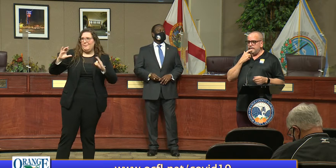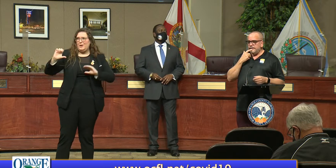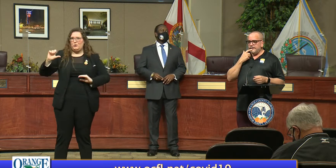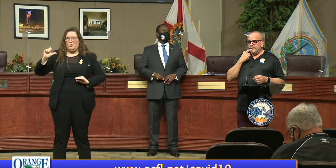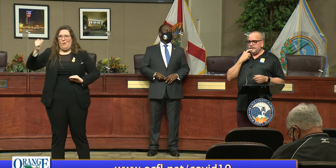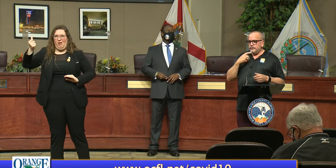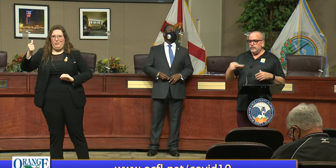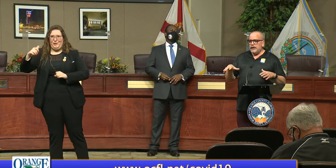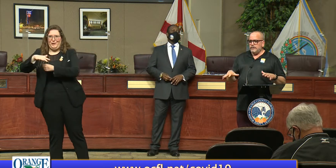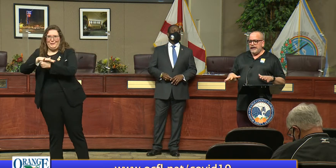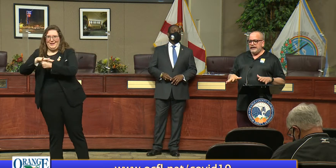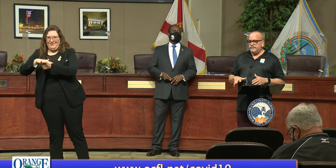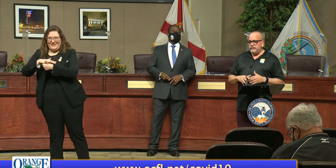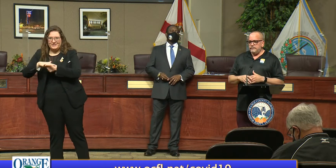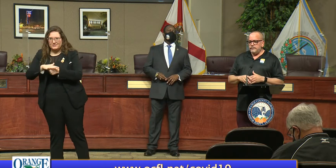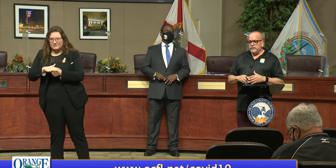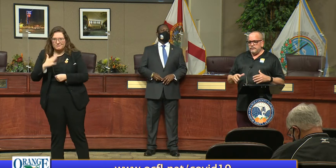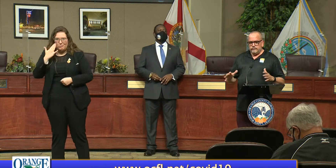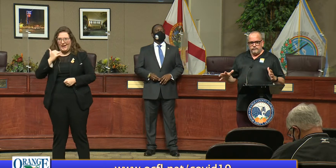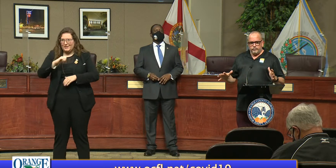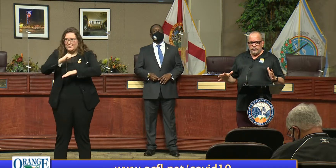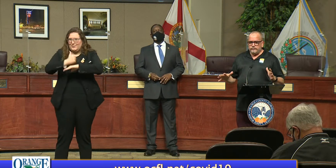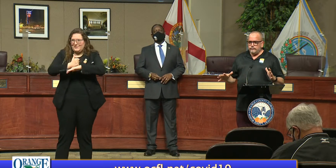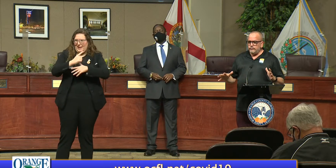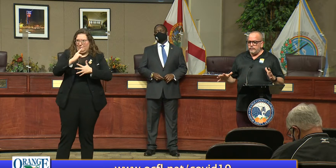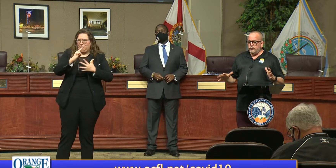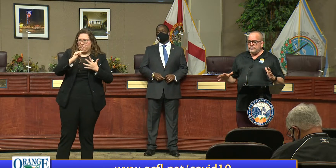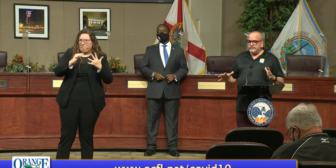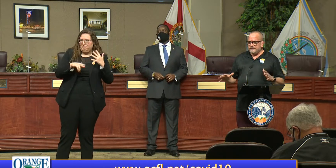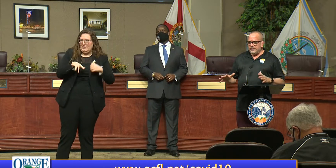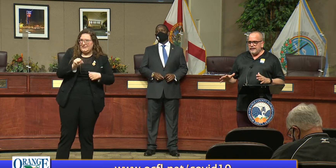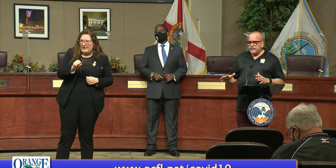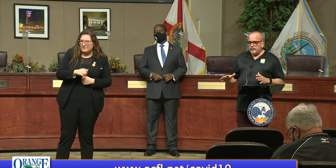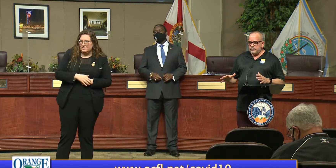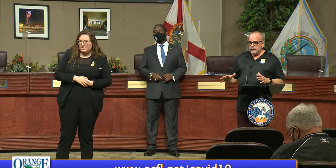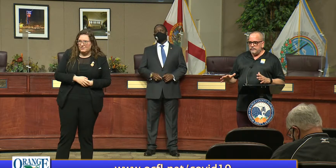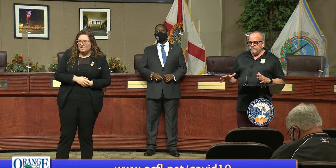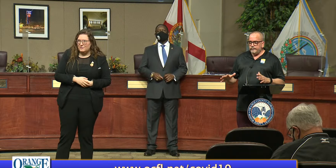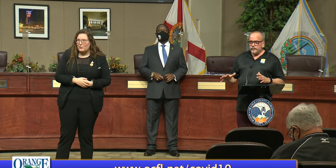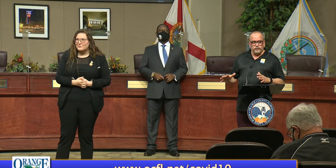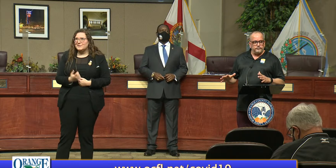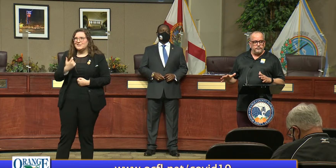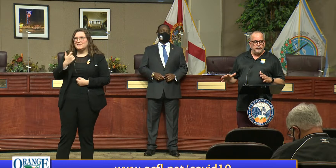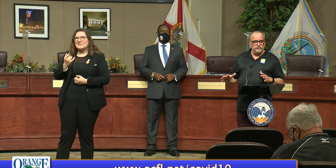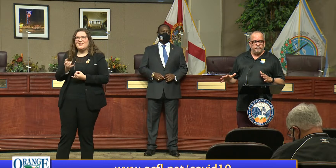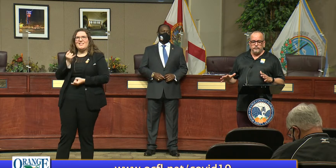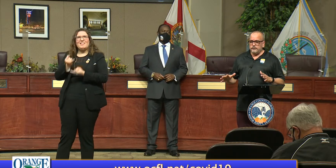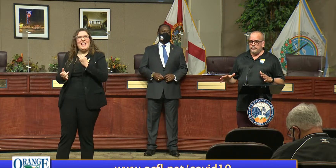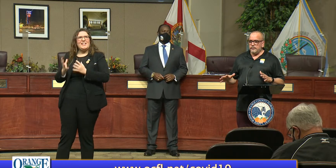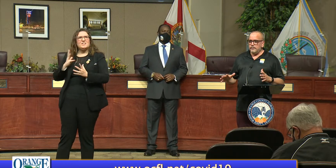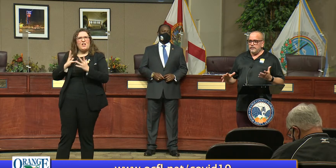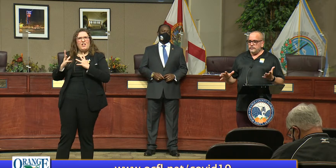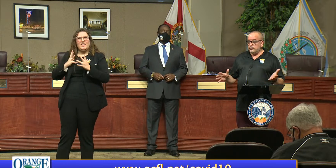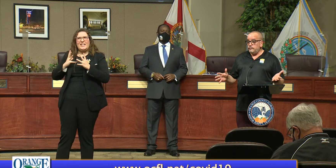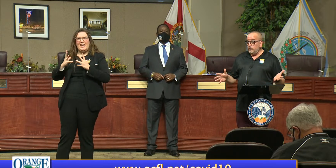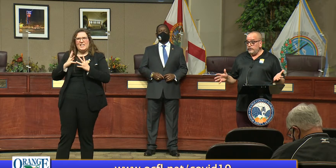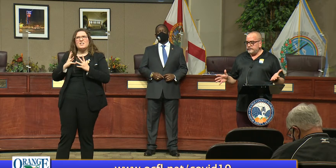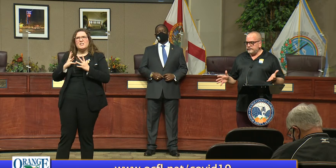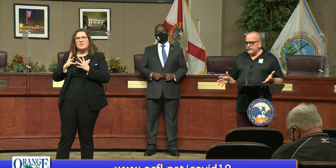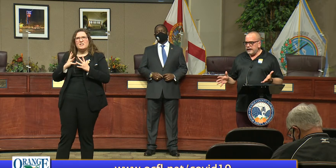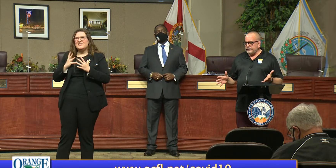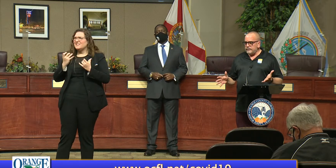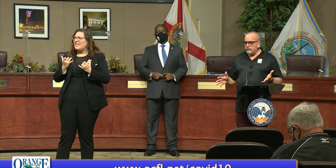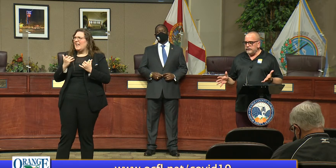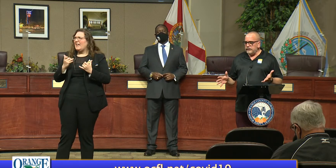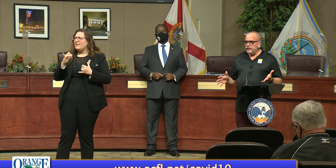state. So now there has been probably 2-3 weeks since the last holiday. What is today, the 14th? So 2 weeks since